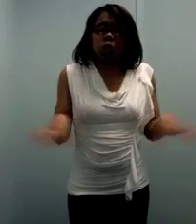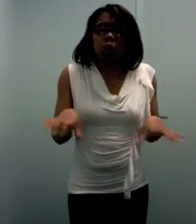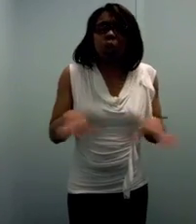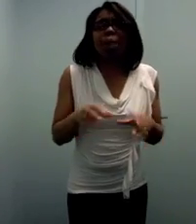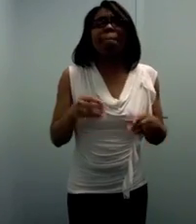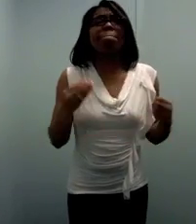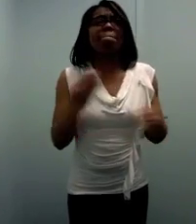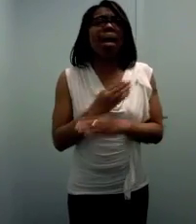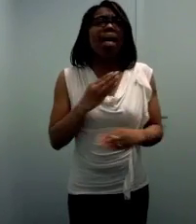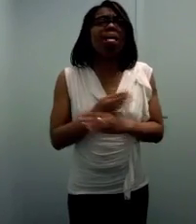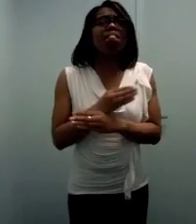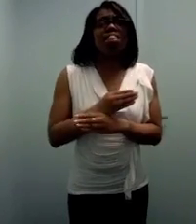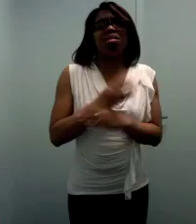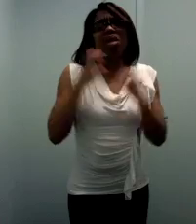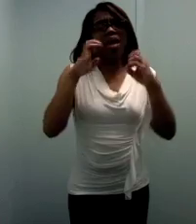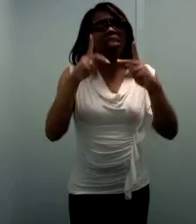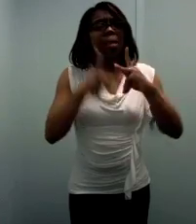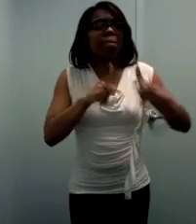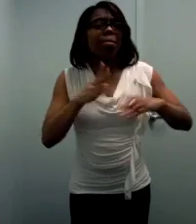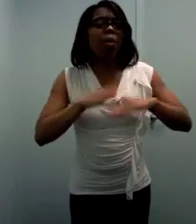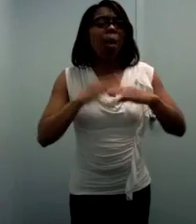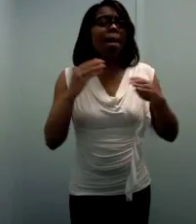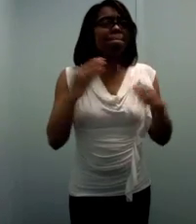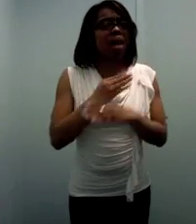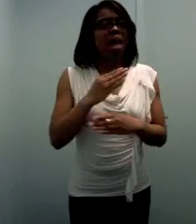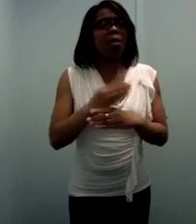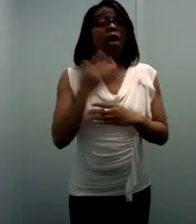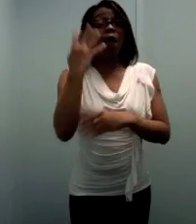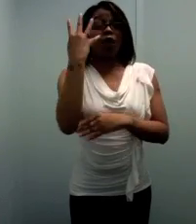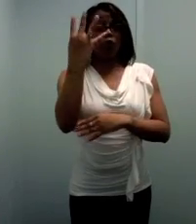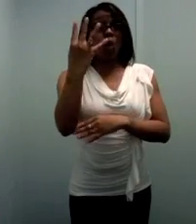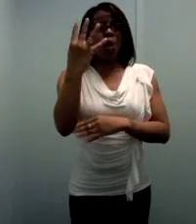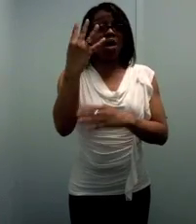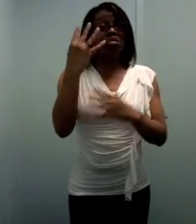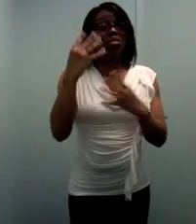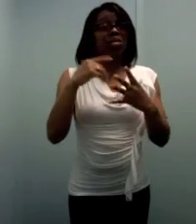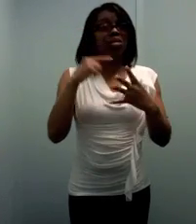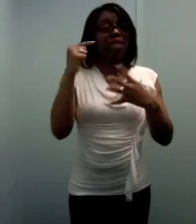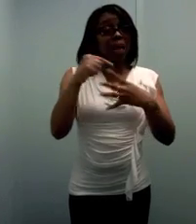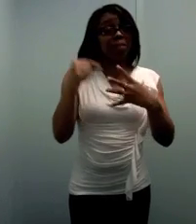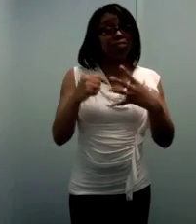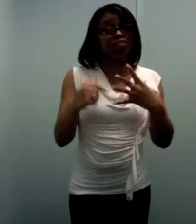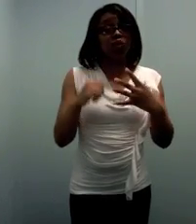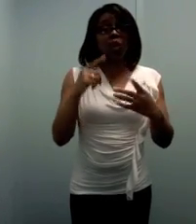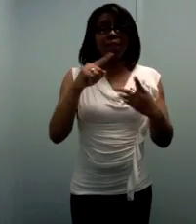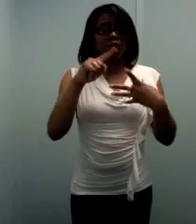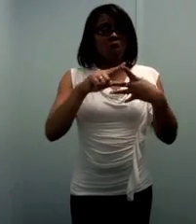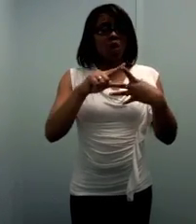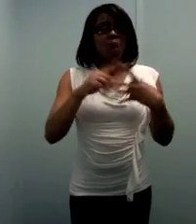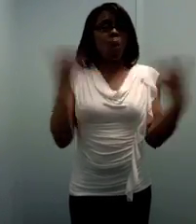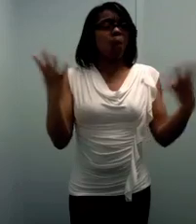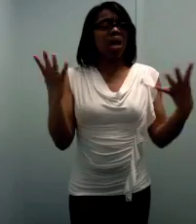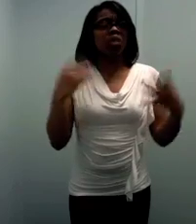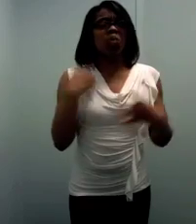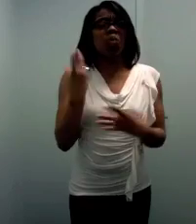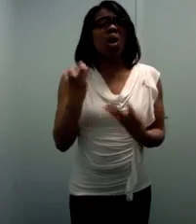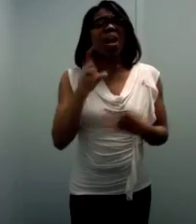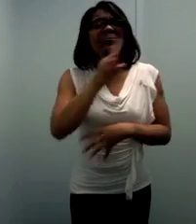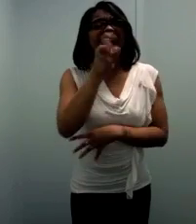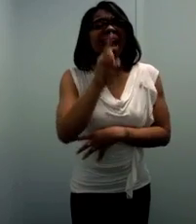steps, roughly speaking. Starting with posing the right question. What is it that we want to ask? What is it we're trying to find out here? And this is the thing most screwed